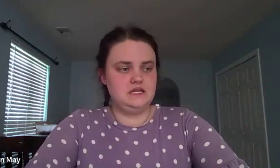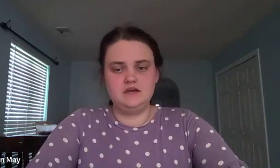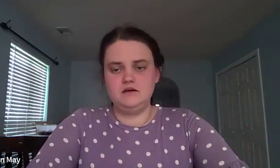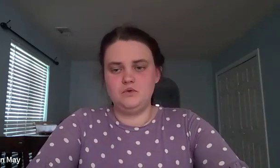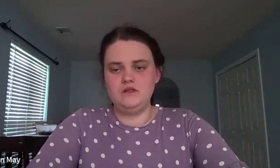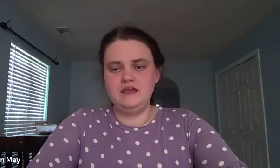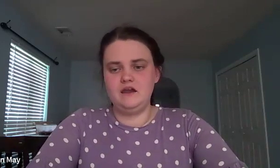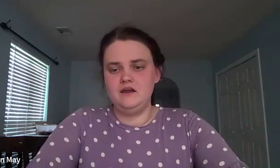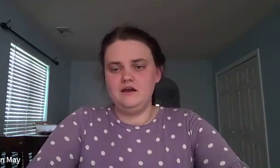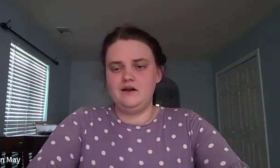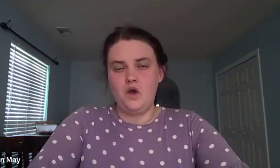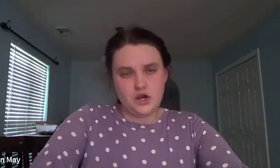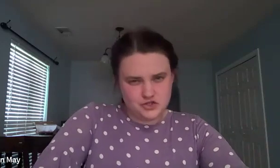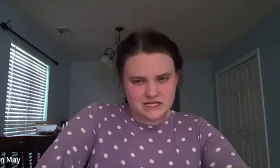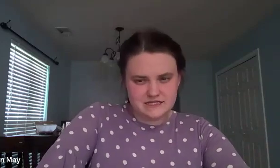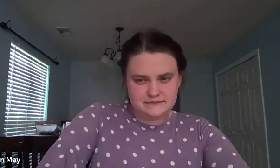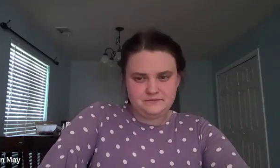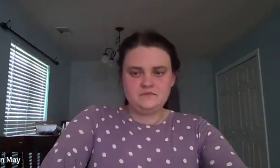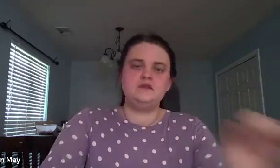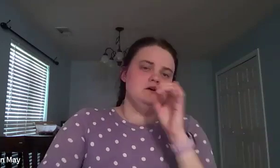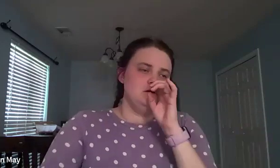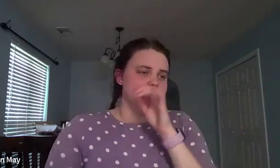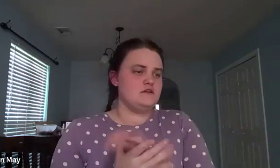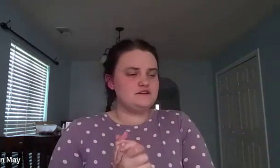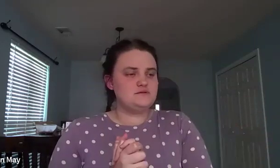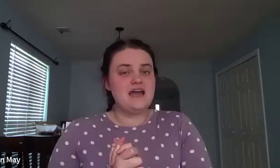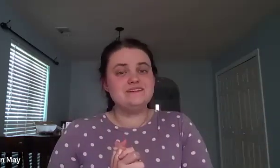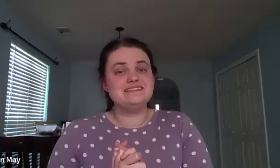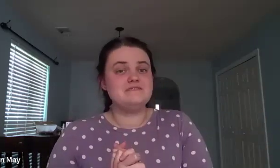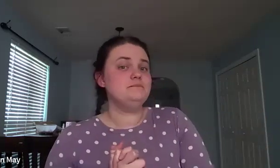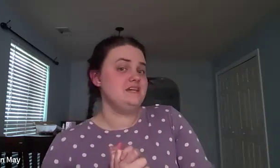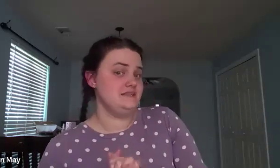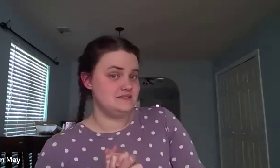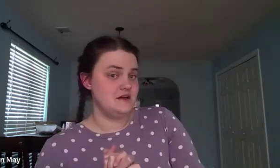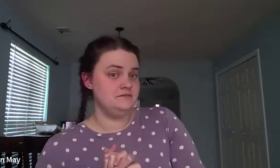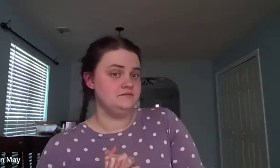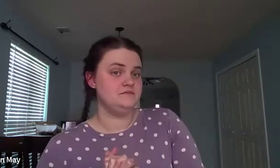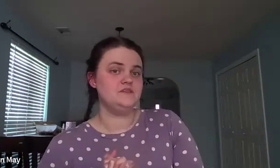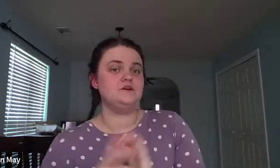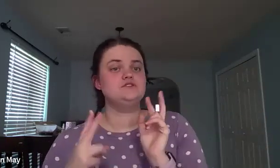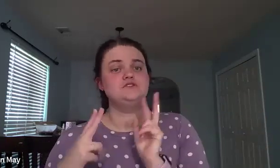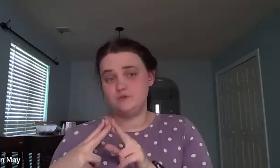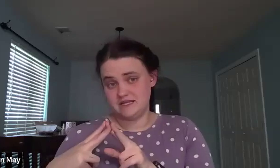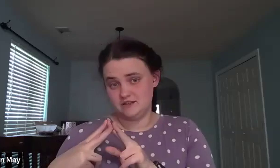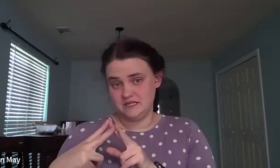be more like entrees. So the first one I have is the time for pizza. There are two ways to do